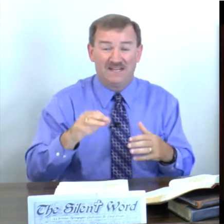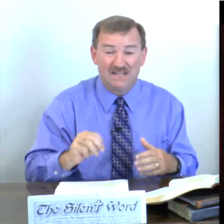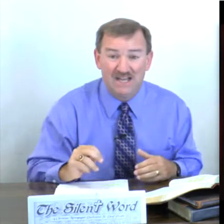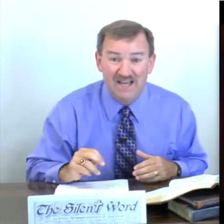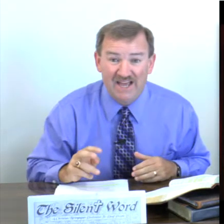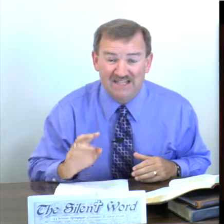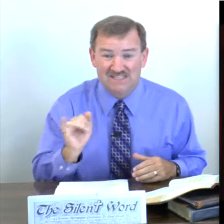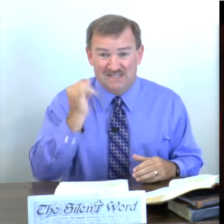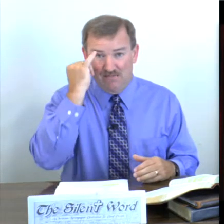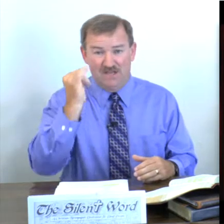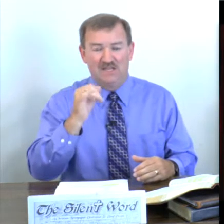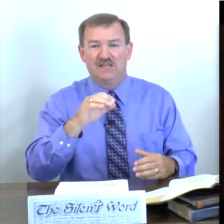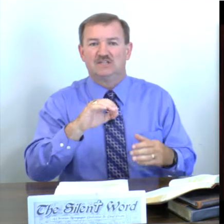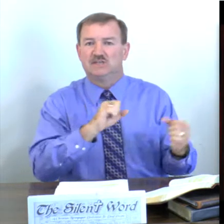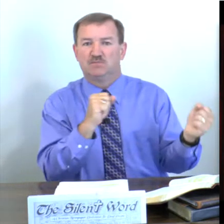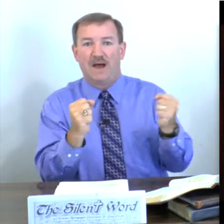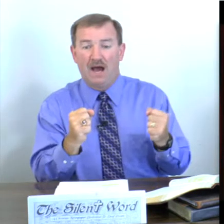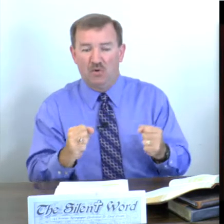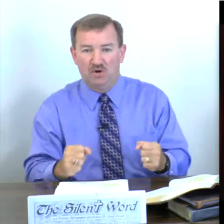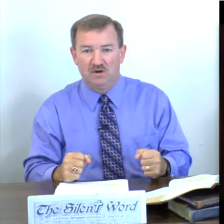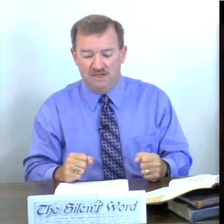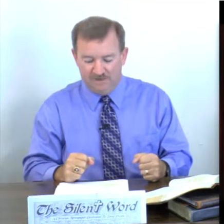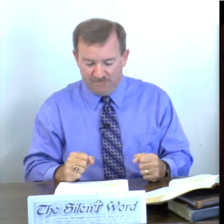dynamite. It's the same idea. It's power.